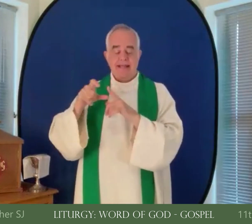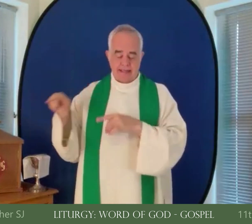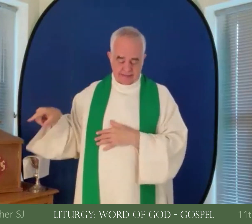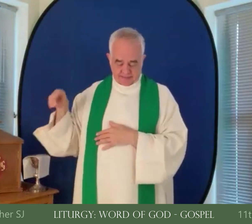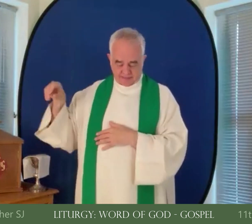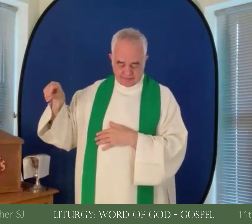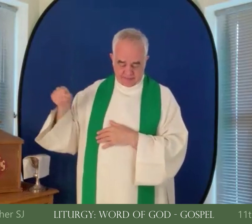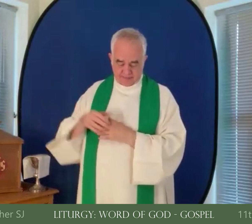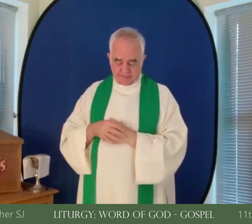seed.